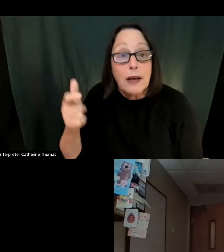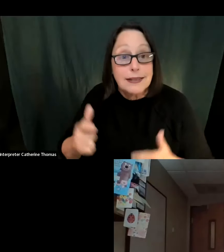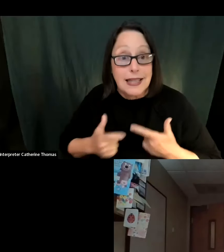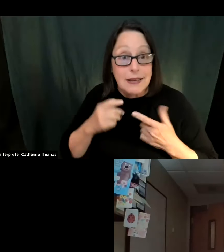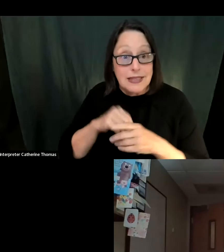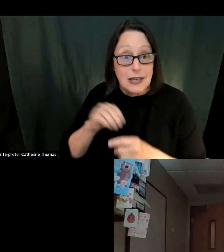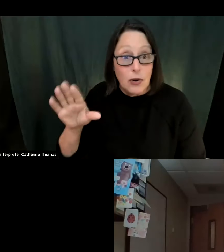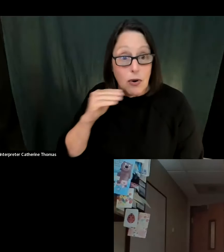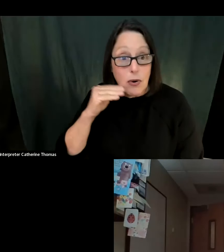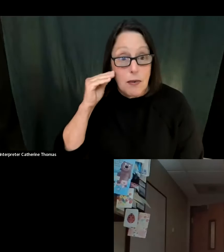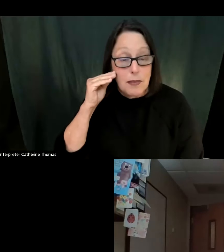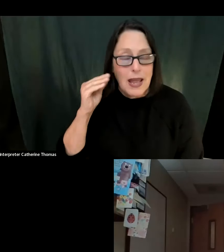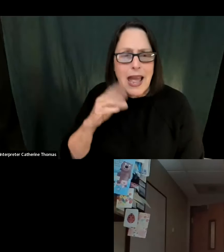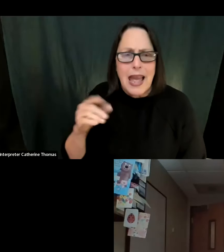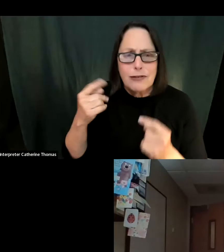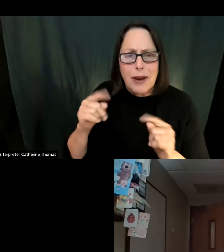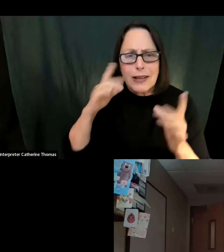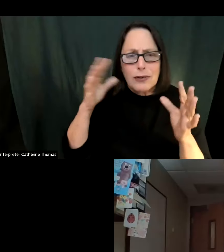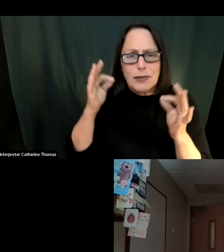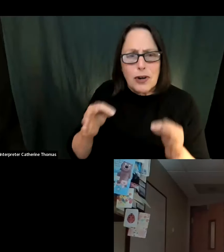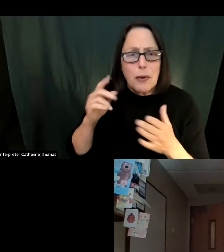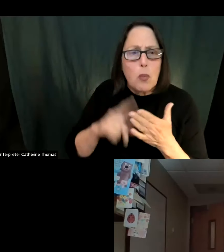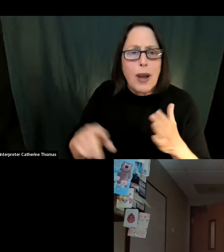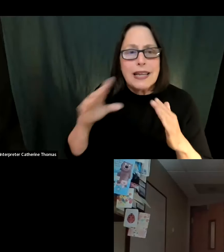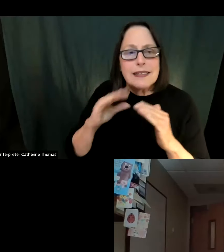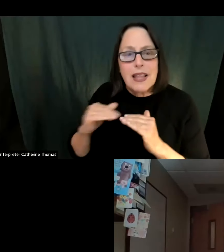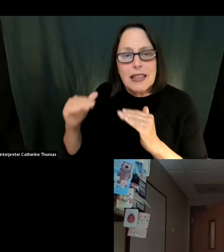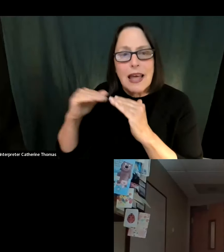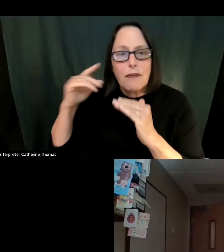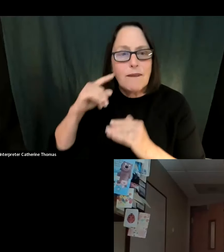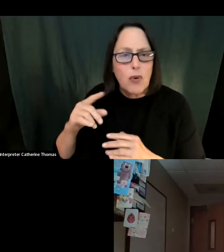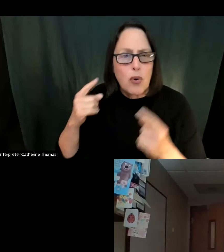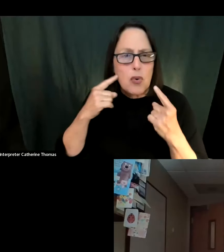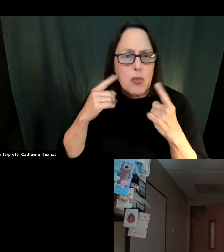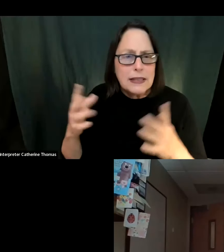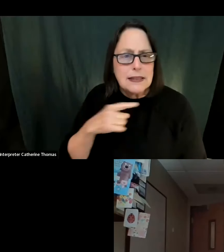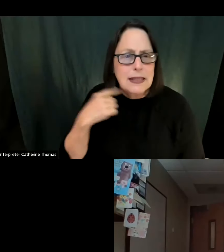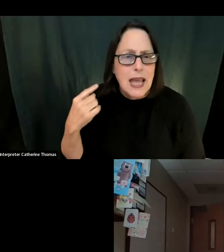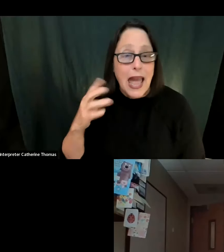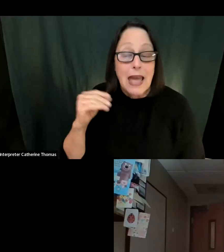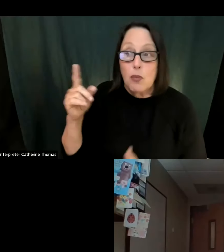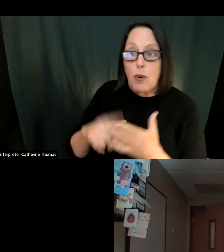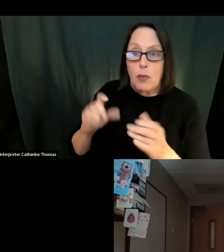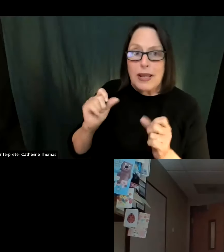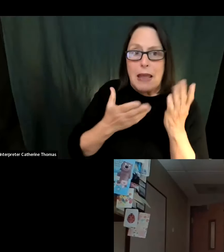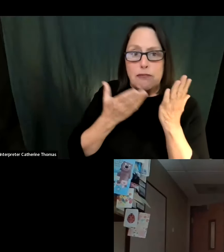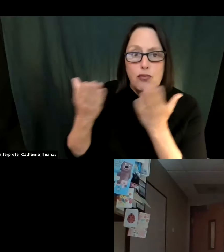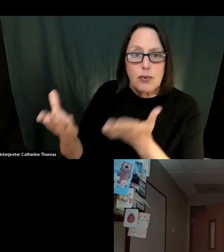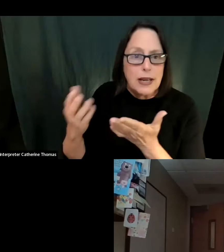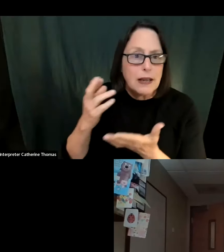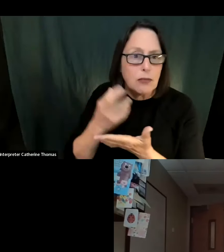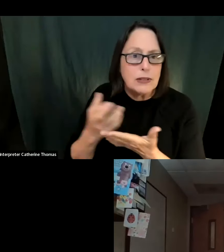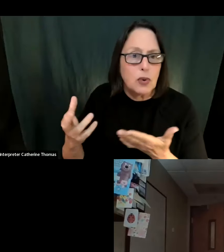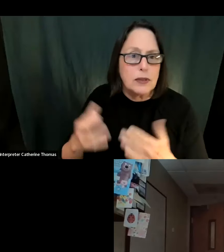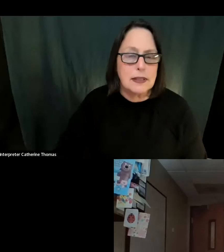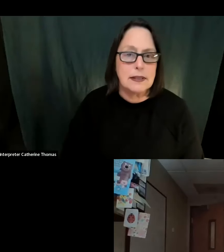but really to try to determine the level of risk and see what resources we can bring to bear. Understood. Thanks